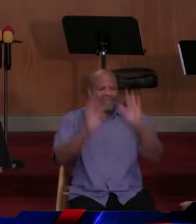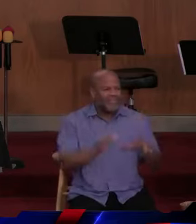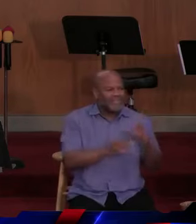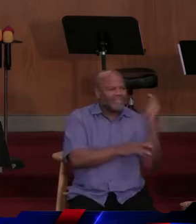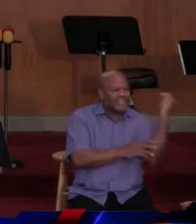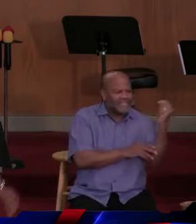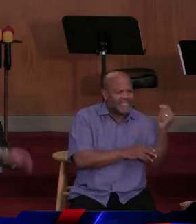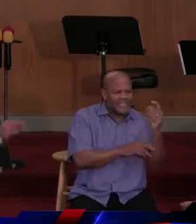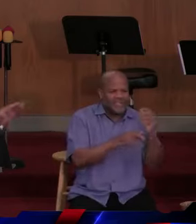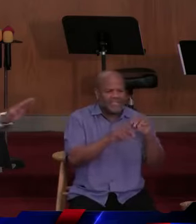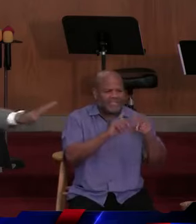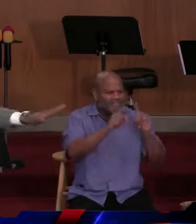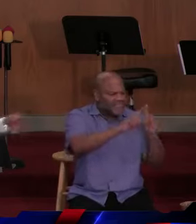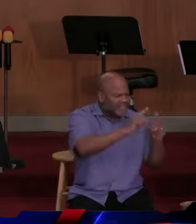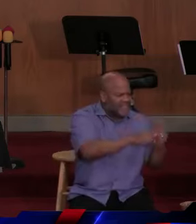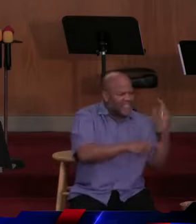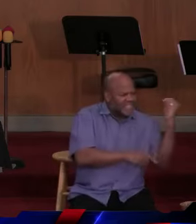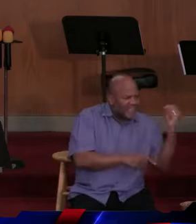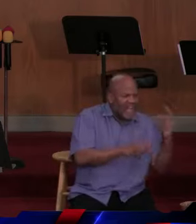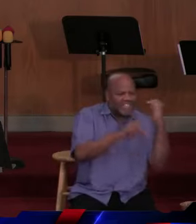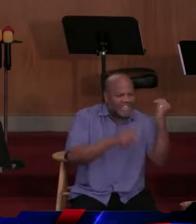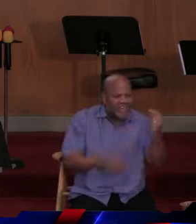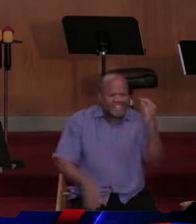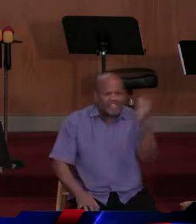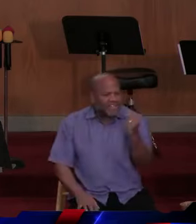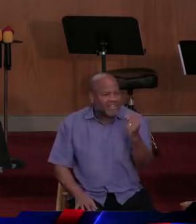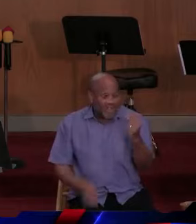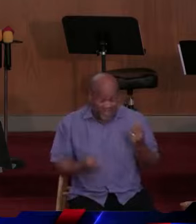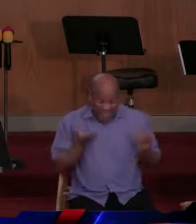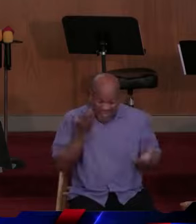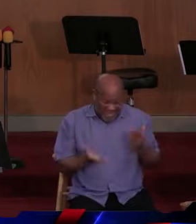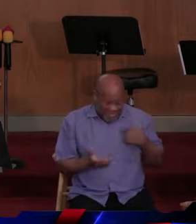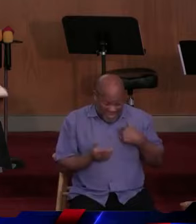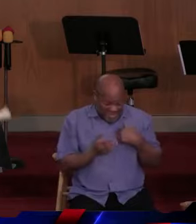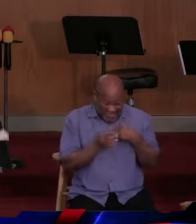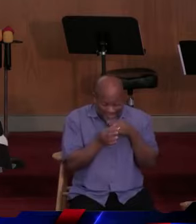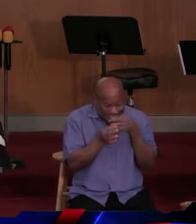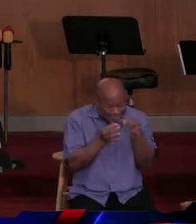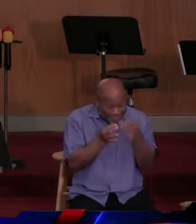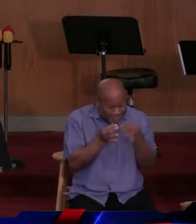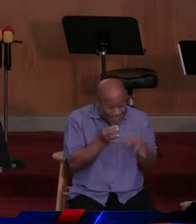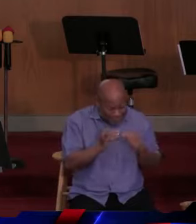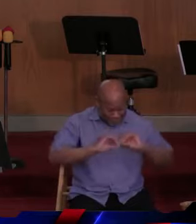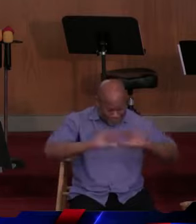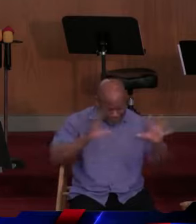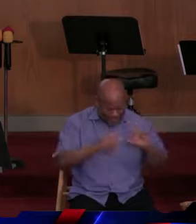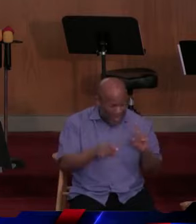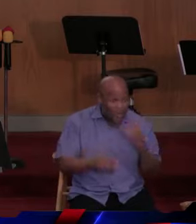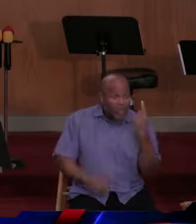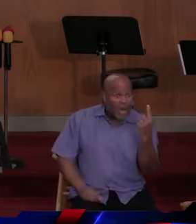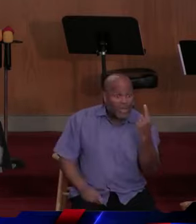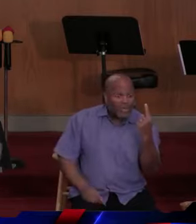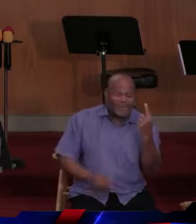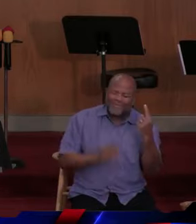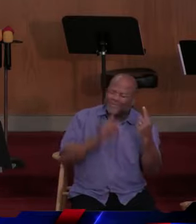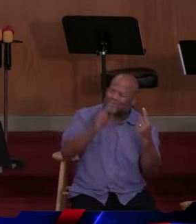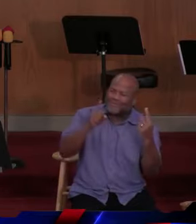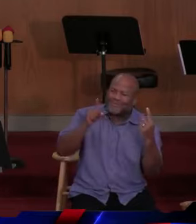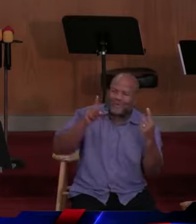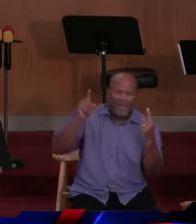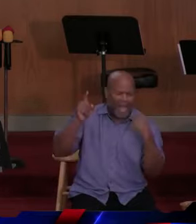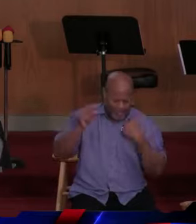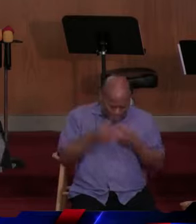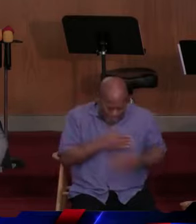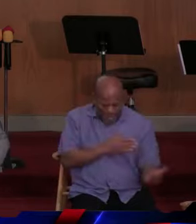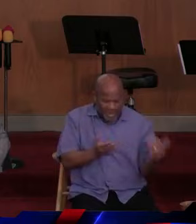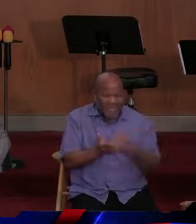testify for himself. See, I may not be able to explain it rightly divided in the scripture, but one thing I'm sure of, I've been born again.